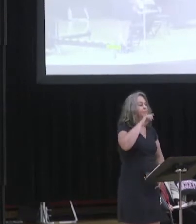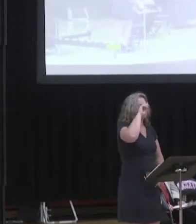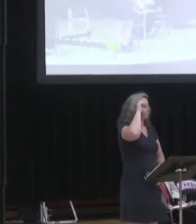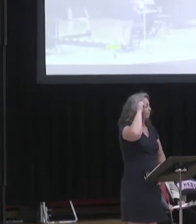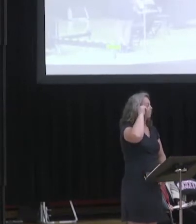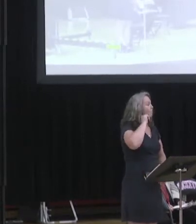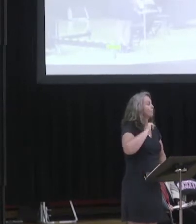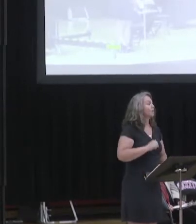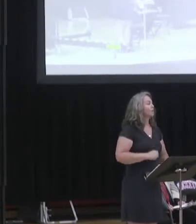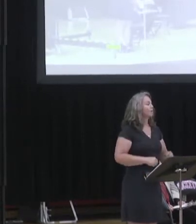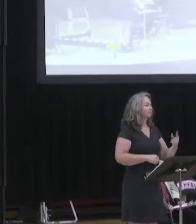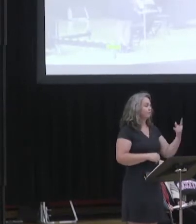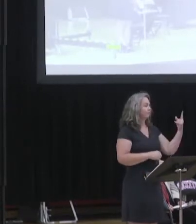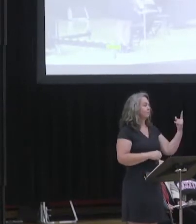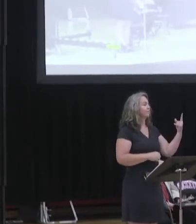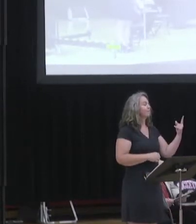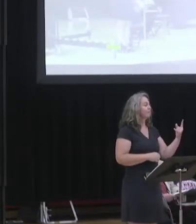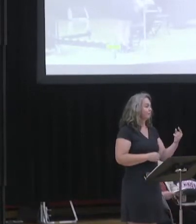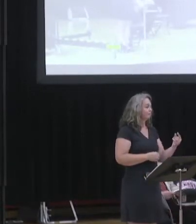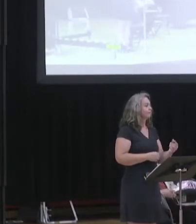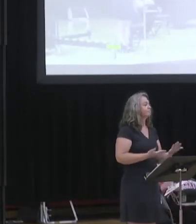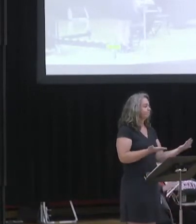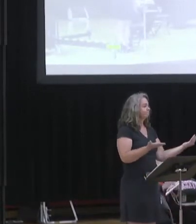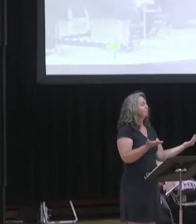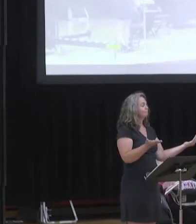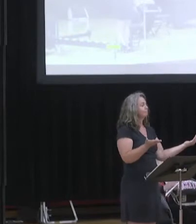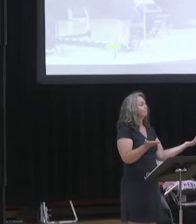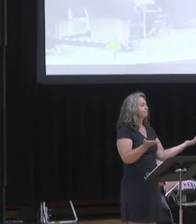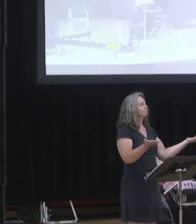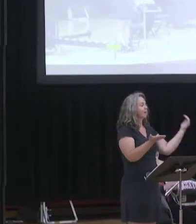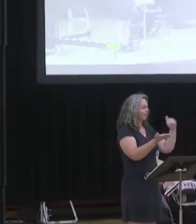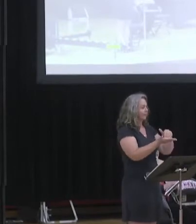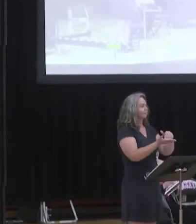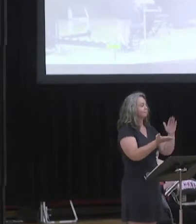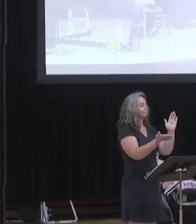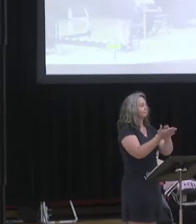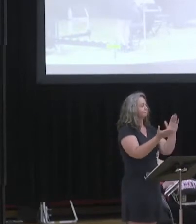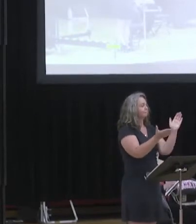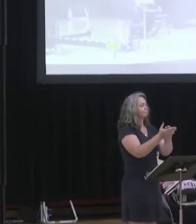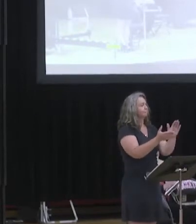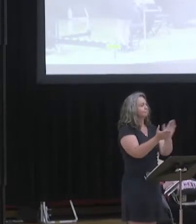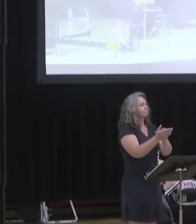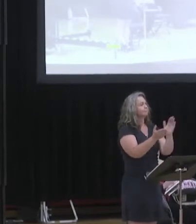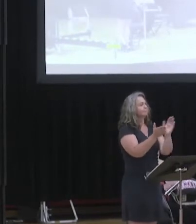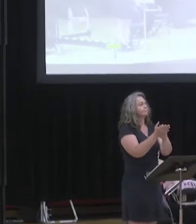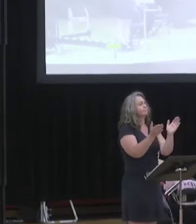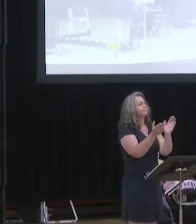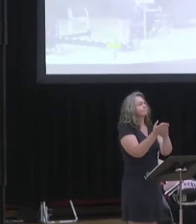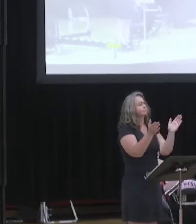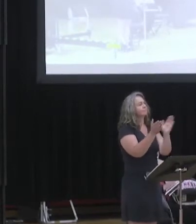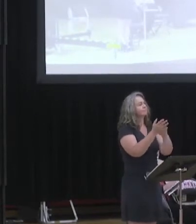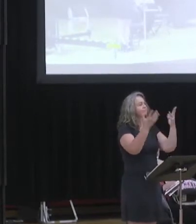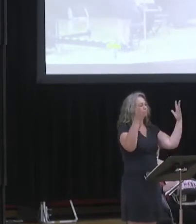How about another round of applause for all of our student speakers this morning? These are our Rocket grads.